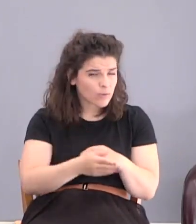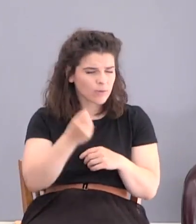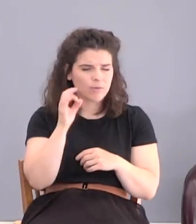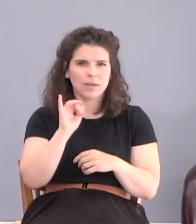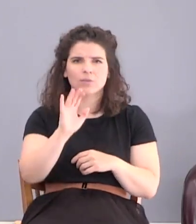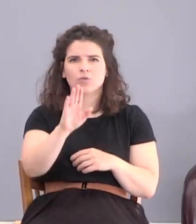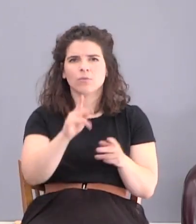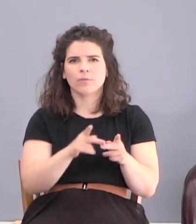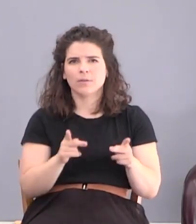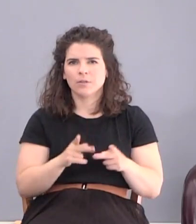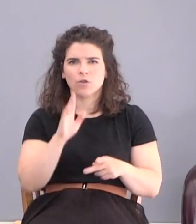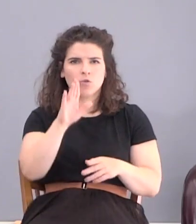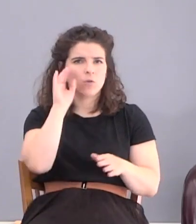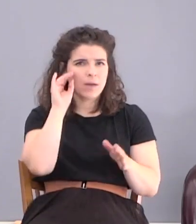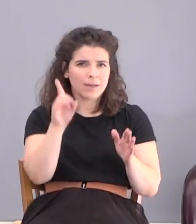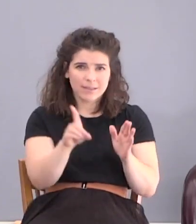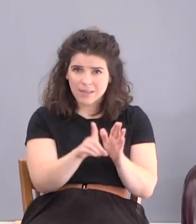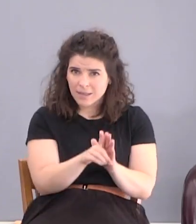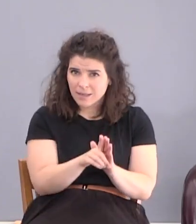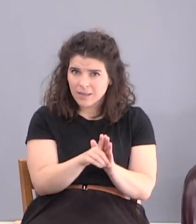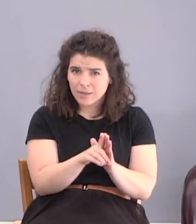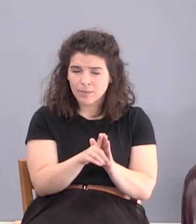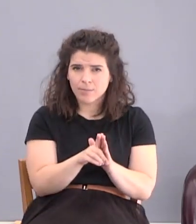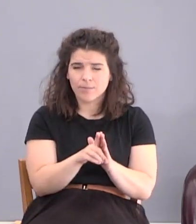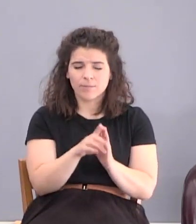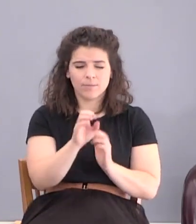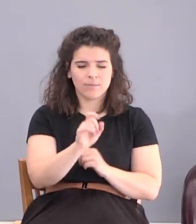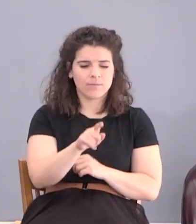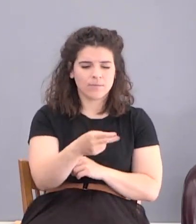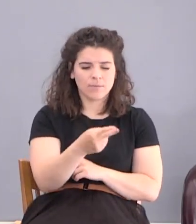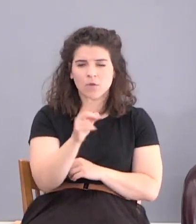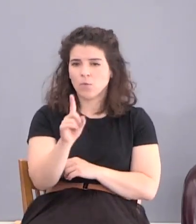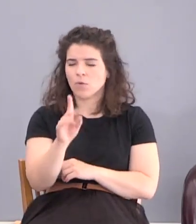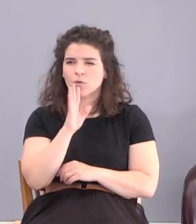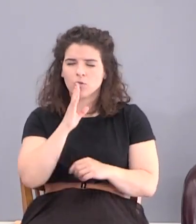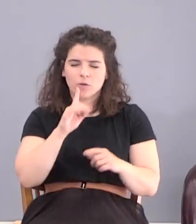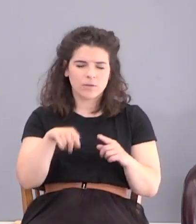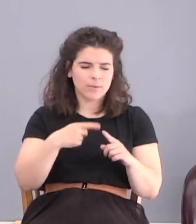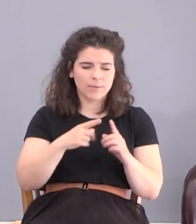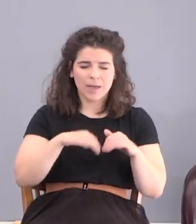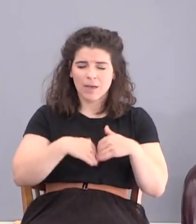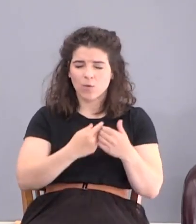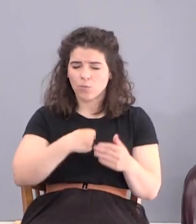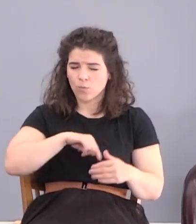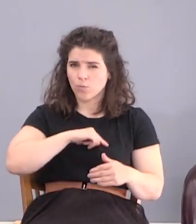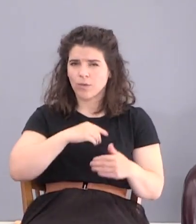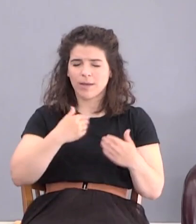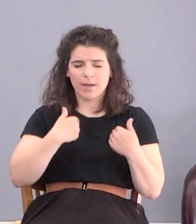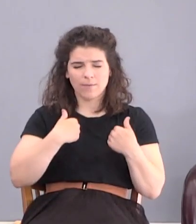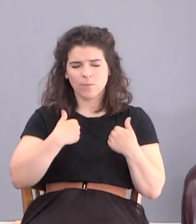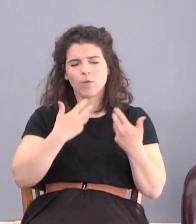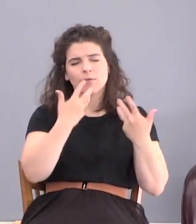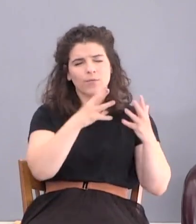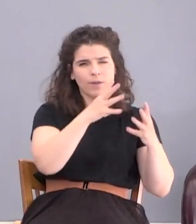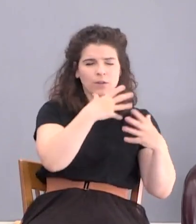that's your position and your identity? Ephesians 1 talks about how we have, after we've trusted and believed, that we're sealed with